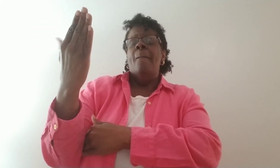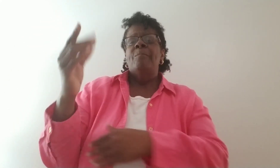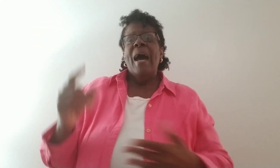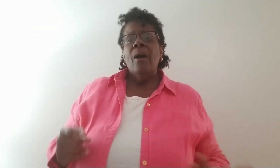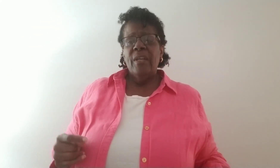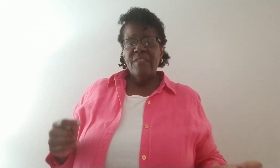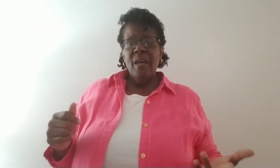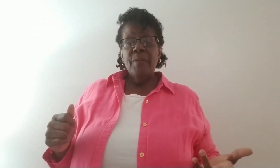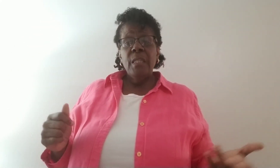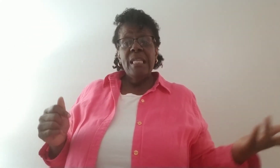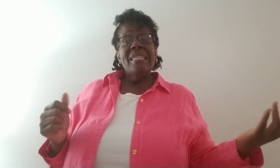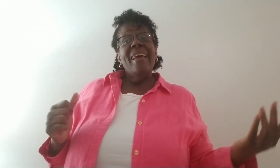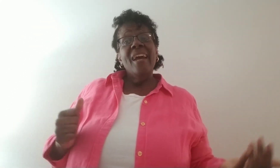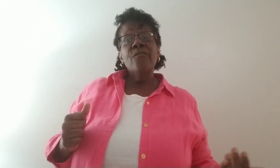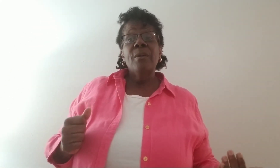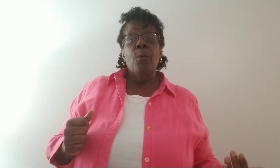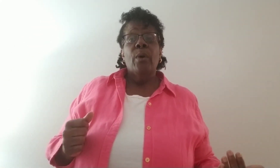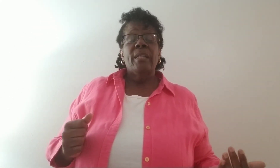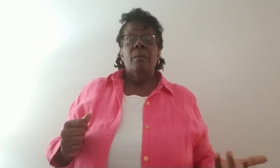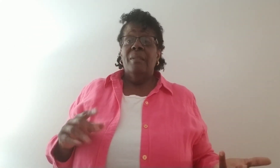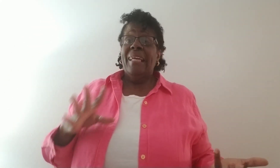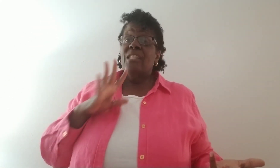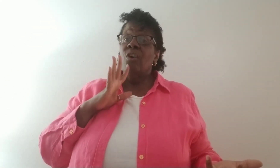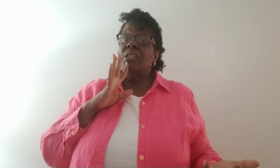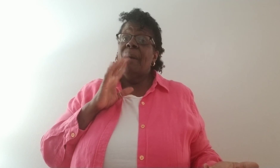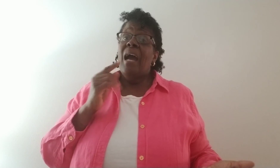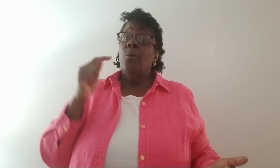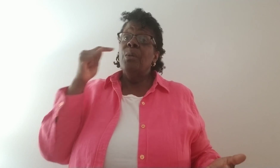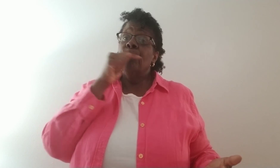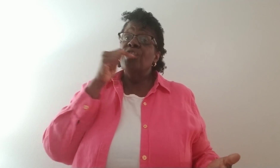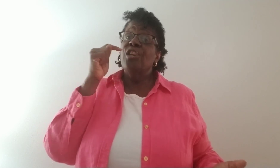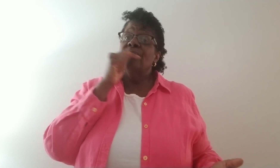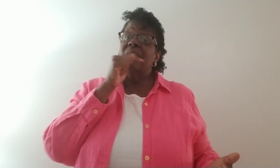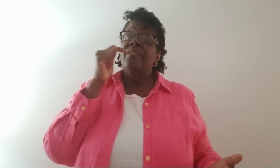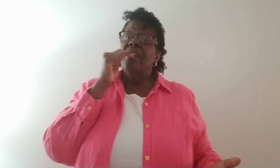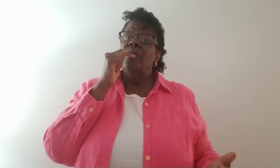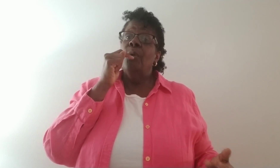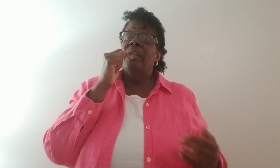Now, if something is every morning, like I talked about how we brush our teeth every morning,